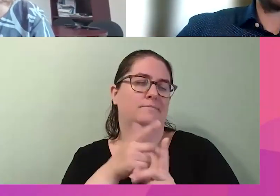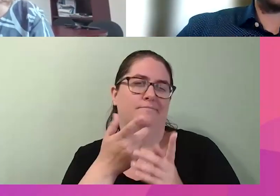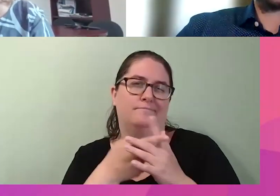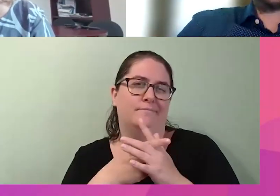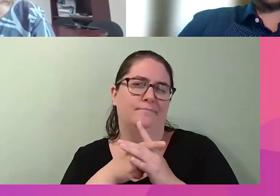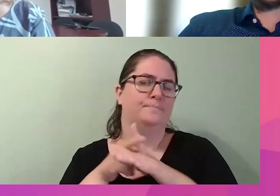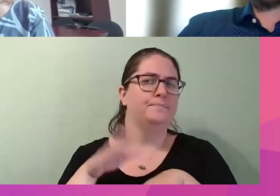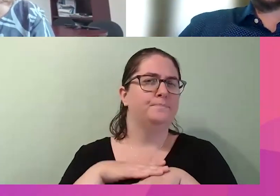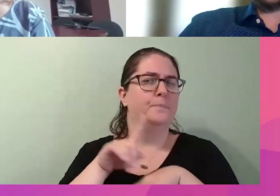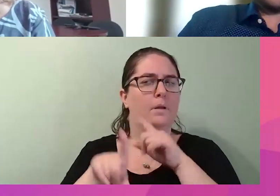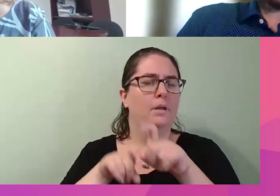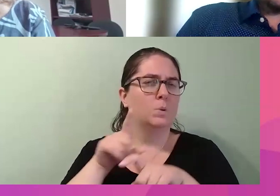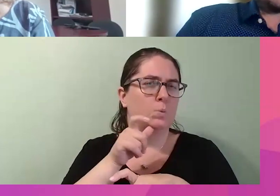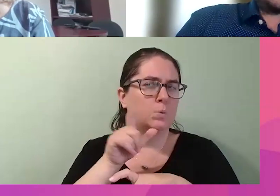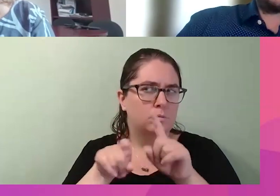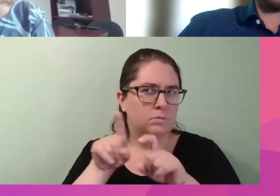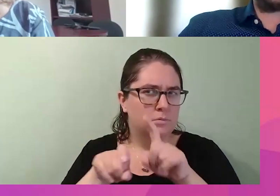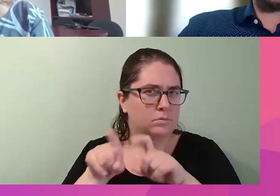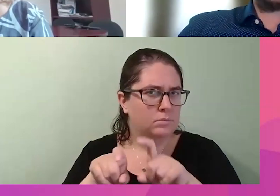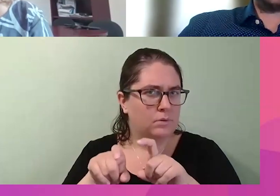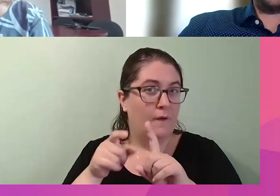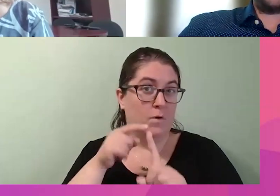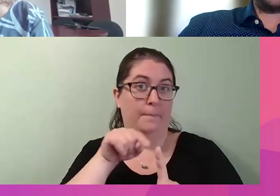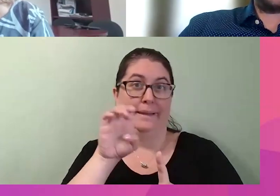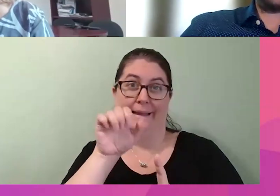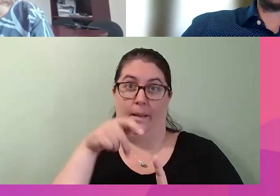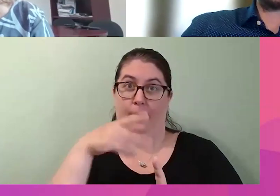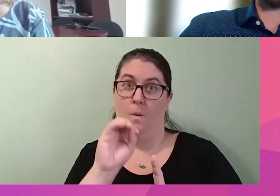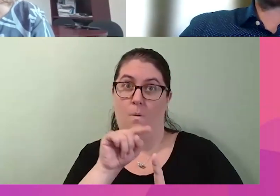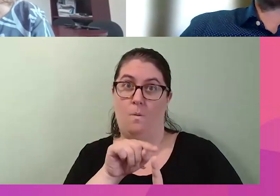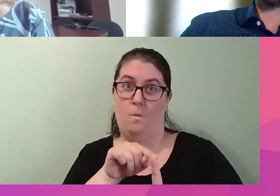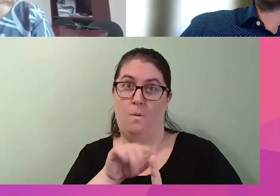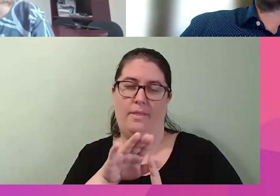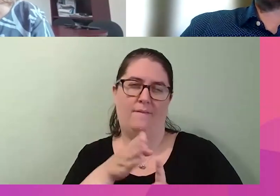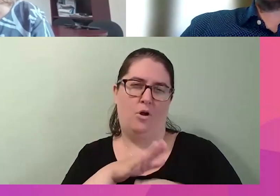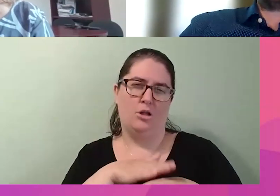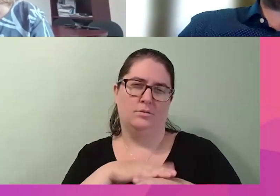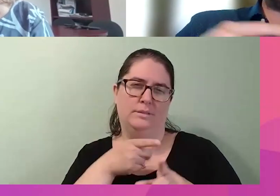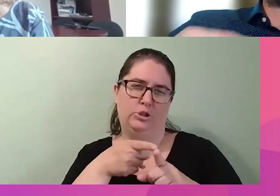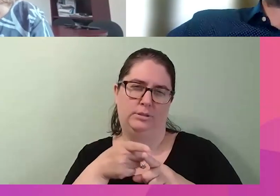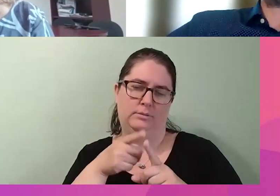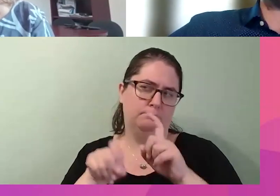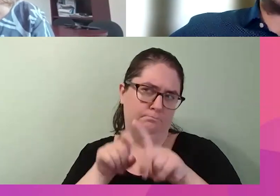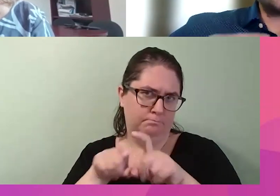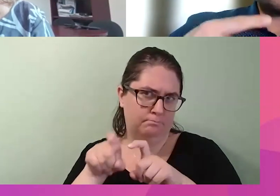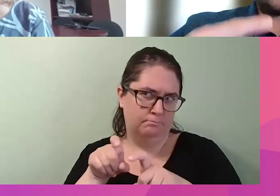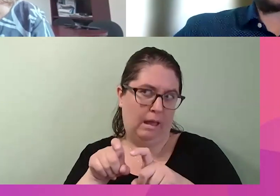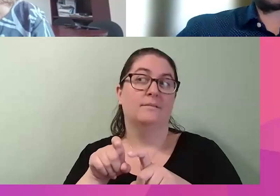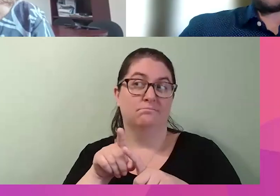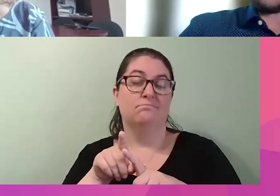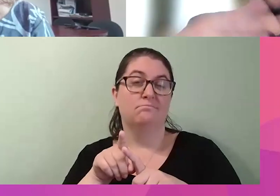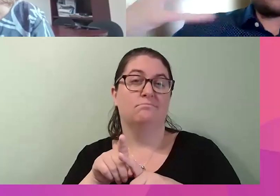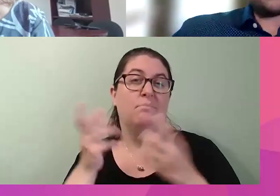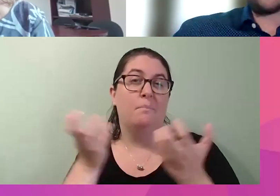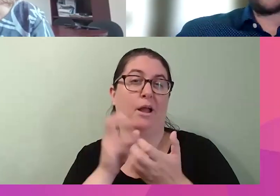consultation and screening process that's conducted by EAPO and their consultation specialists. And then if the case is